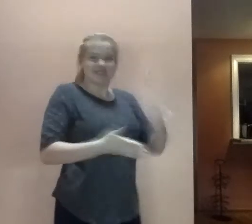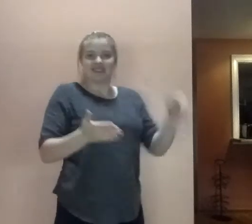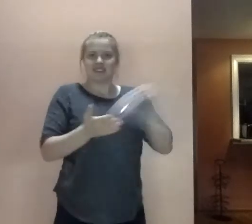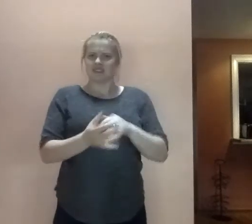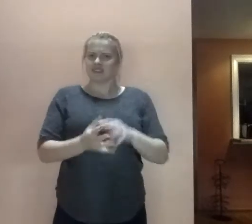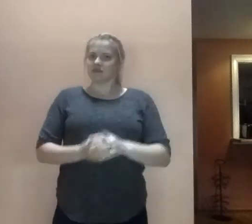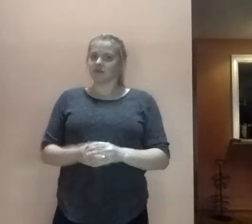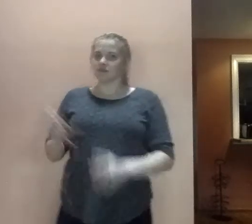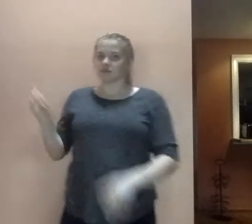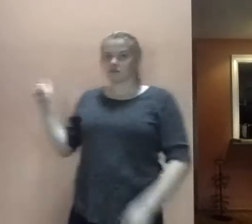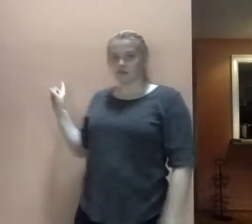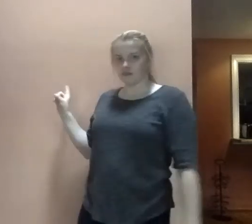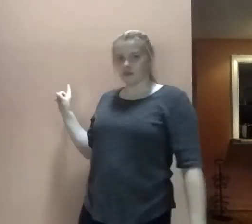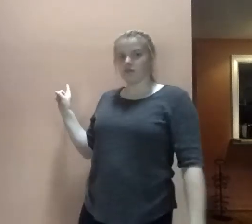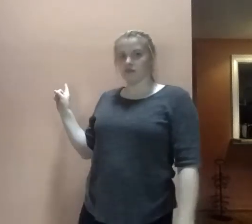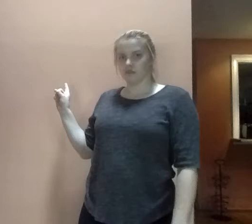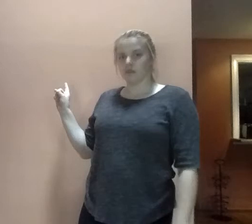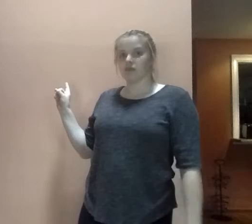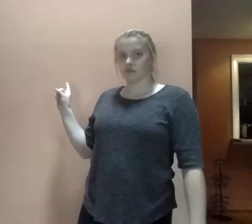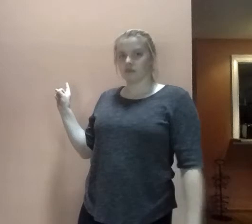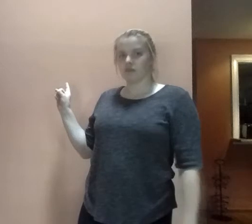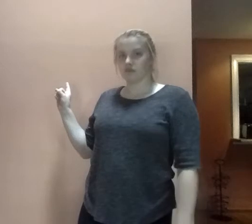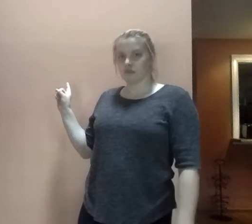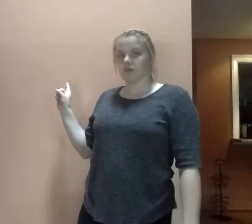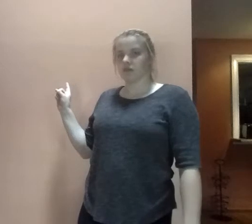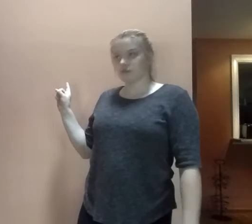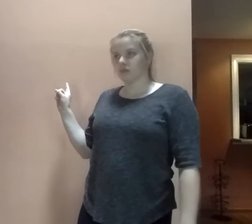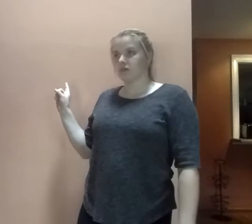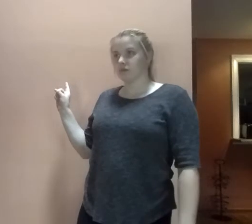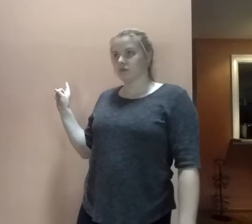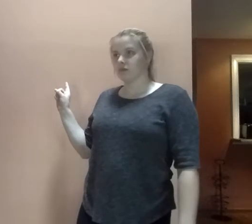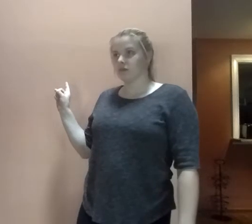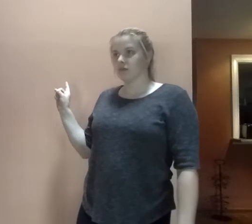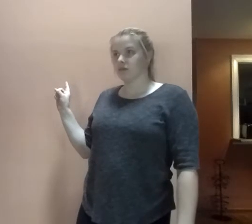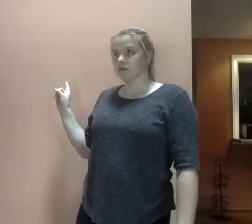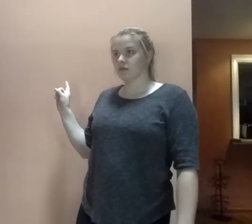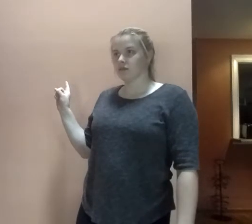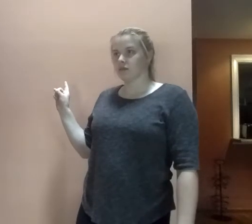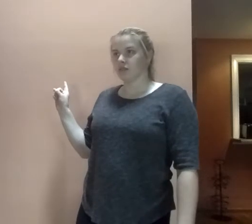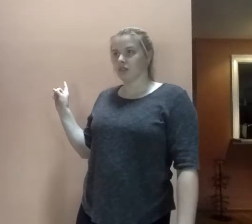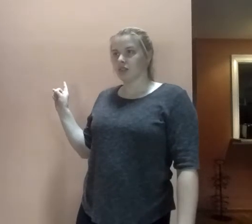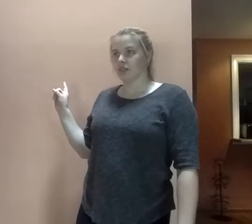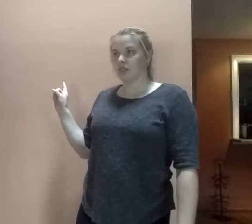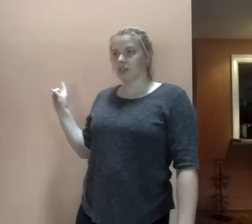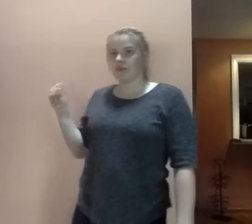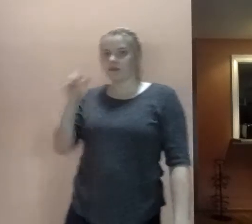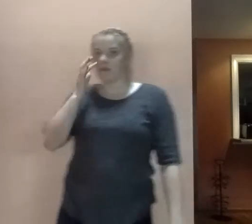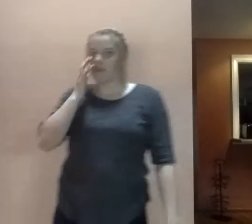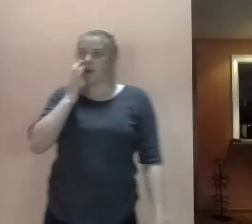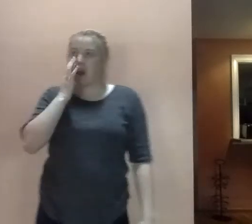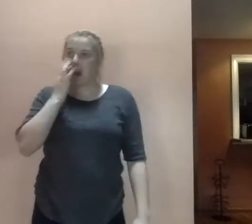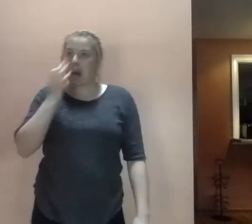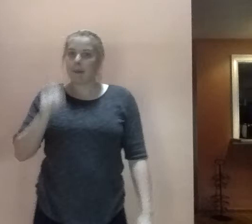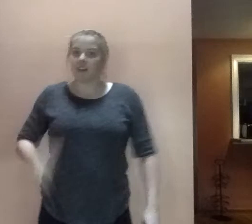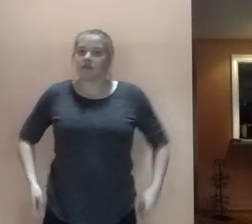prostate cancer who eat large amounts of chicken increased their risk of the disease progressing 4 times? The number one dietary source in America